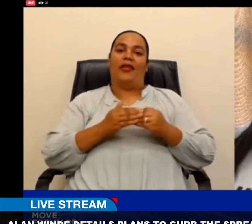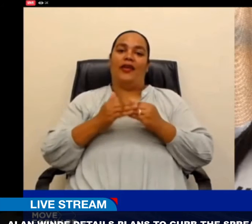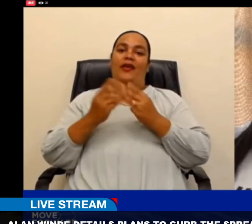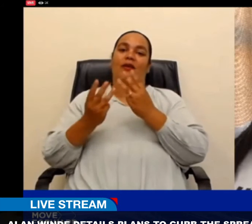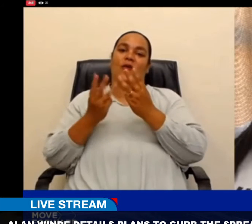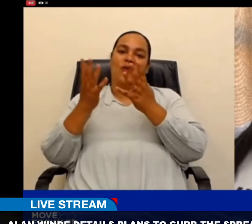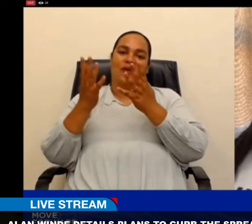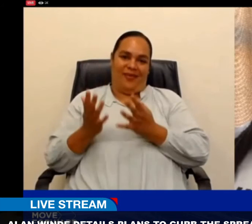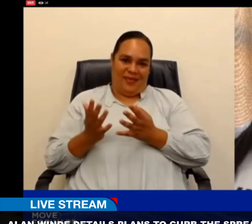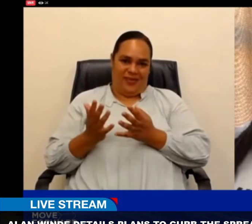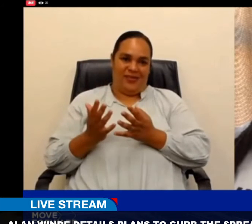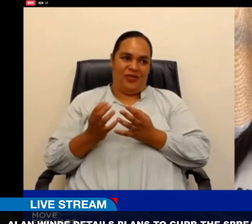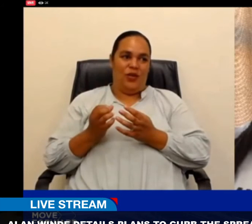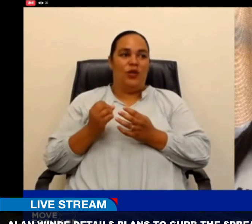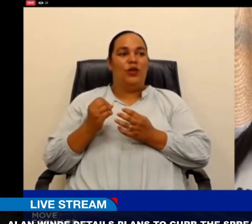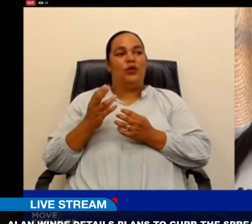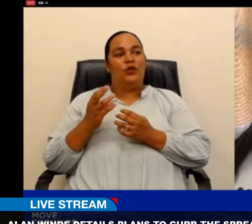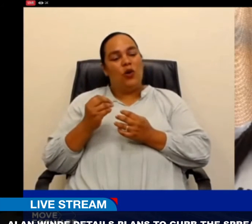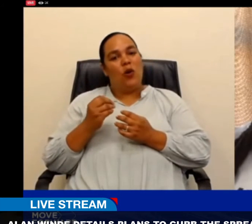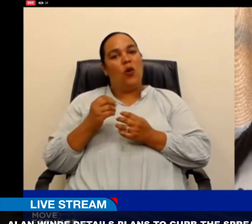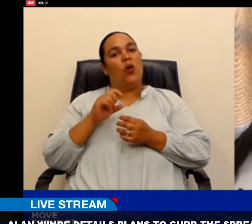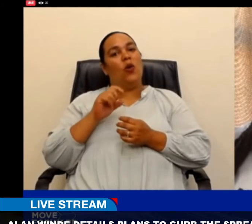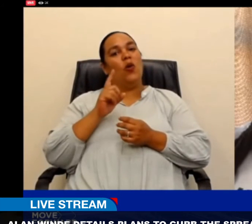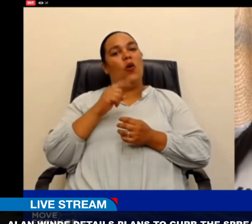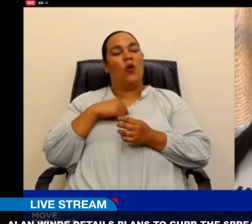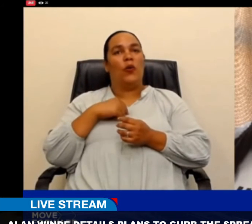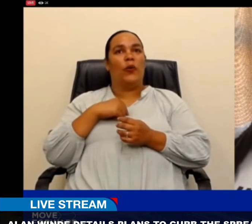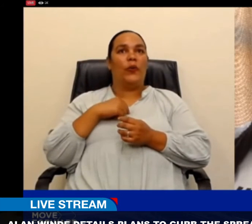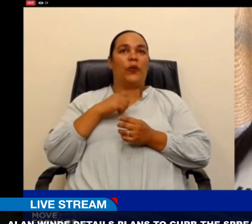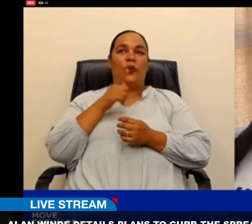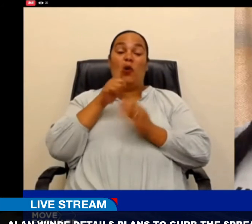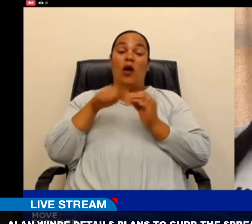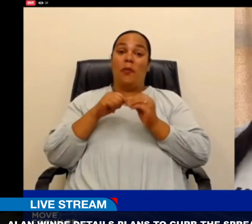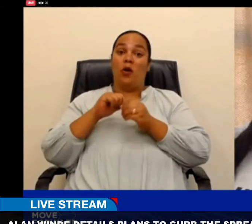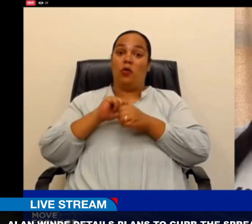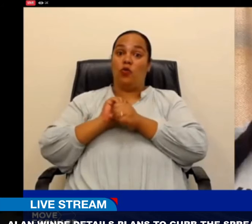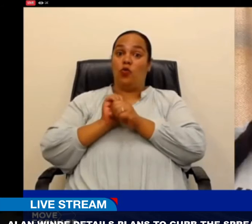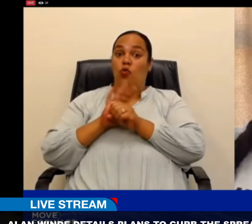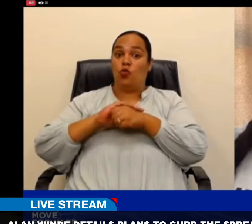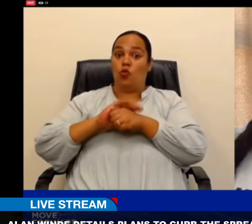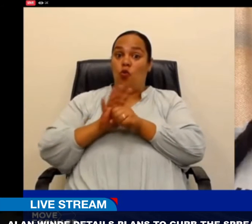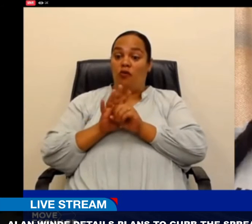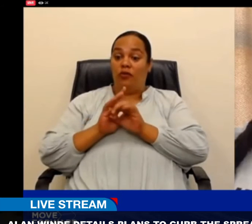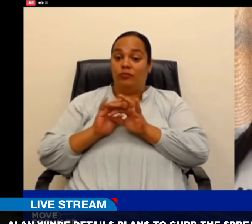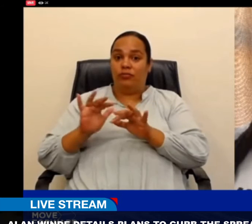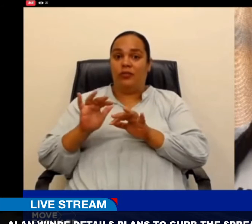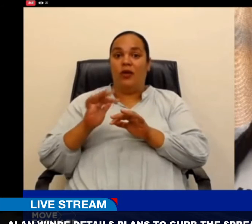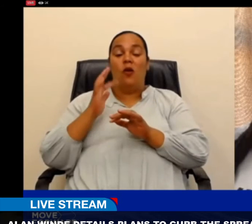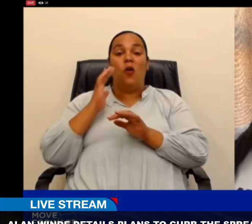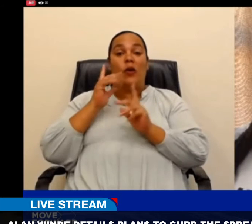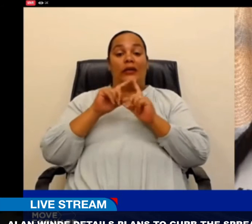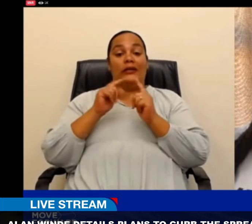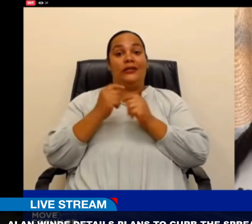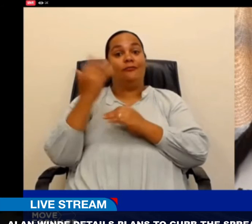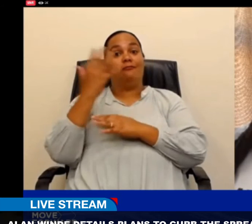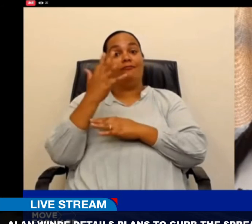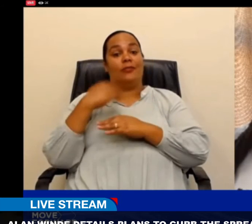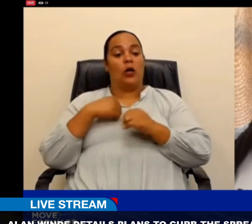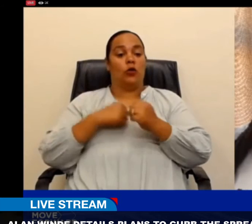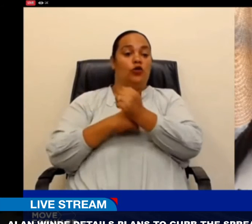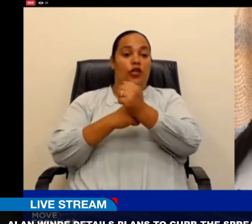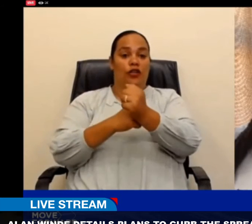in the midst that we are talking about the COVID, when the team is presenting our strategy in terms